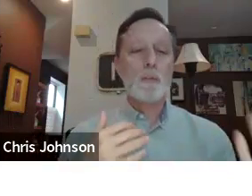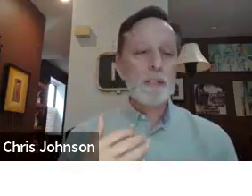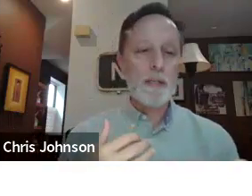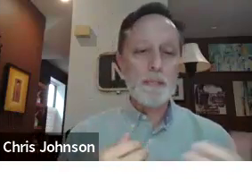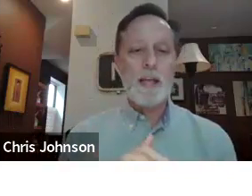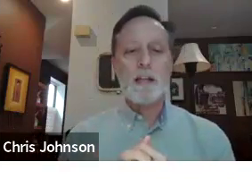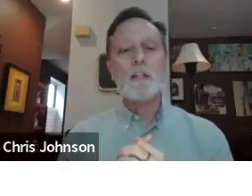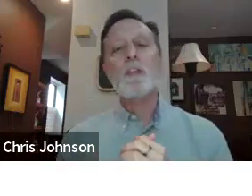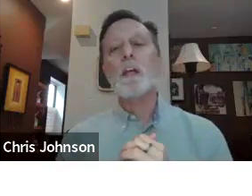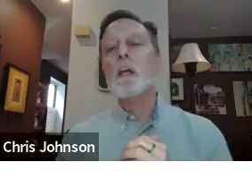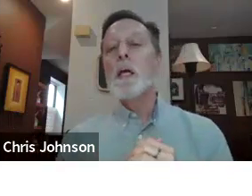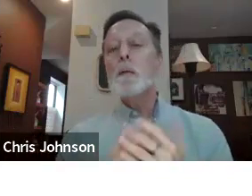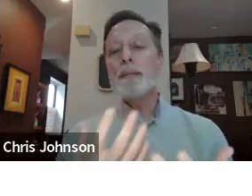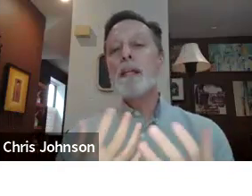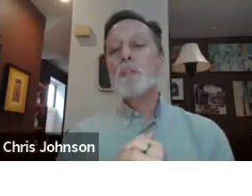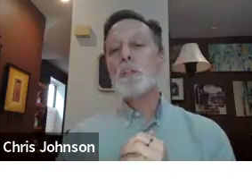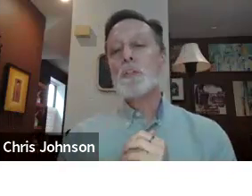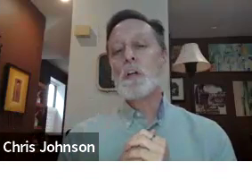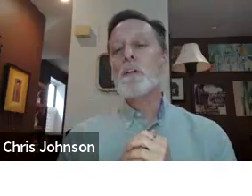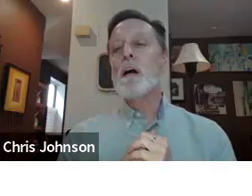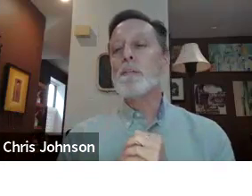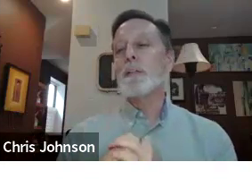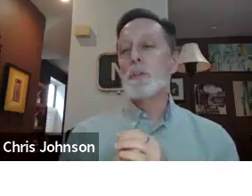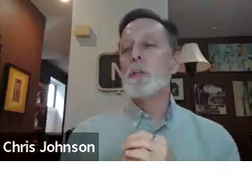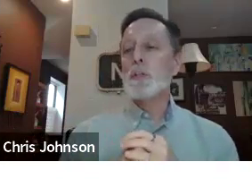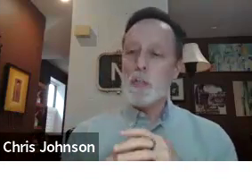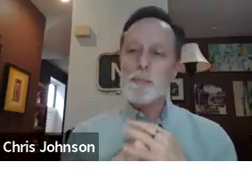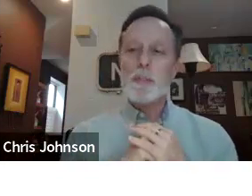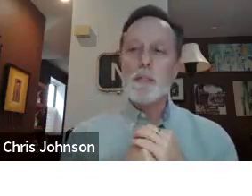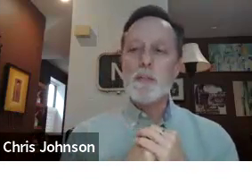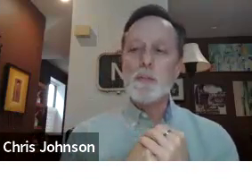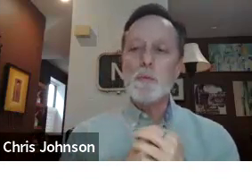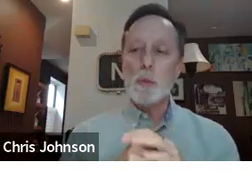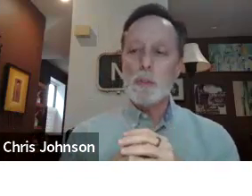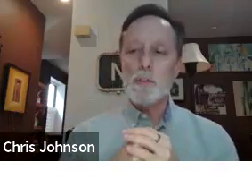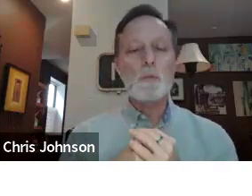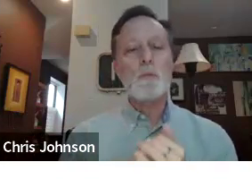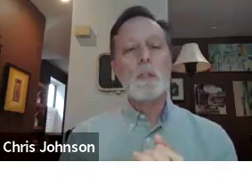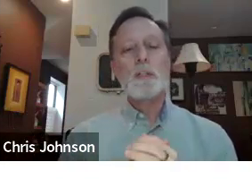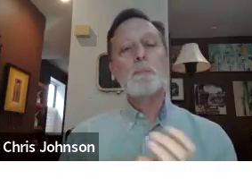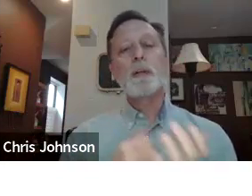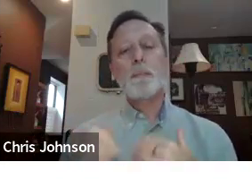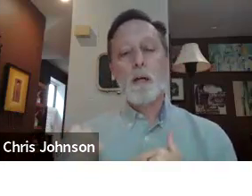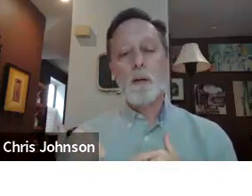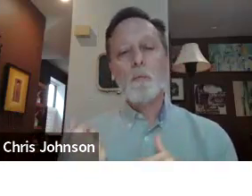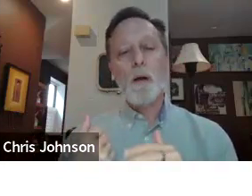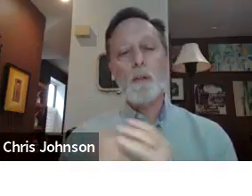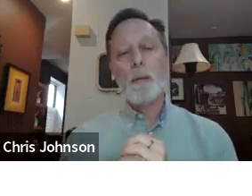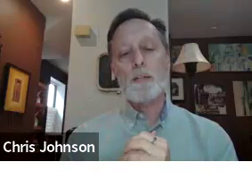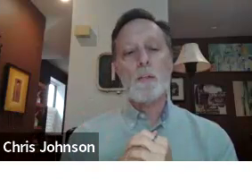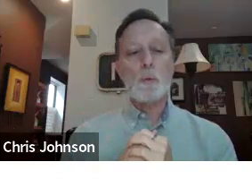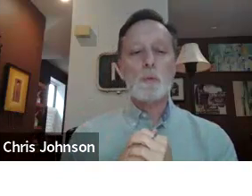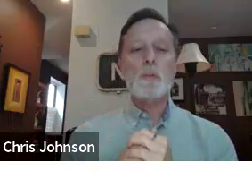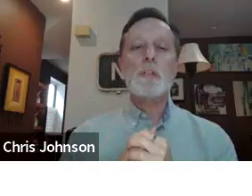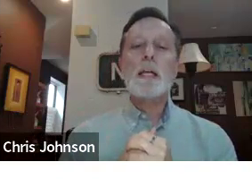or a model's lips, that kind of thing. But they initially started out insuring ships coming to the New World to bring